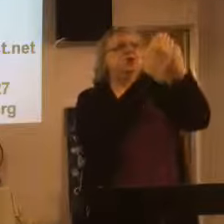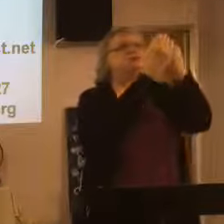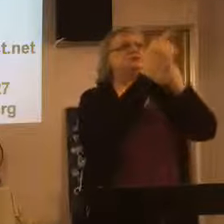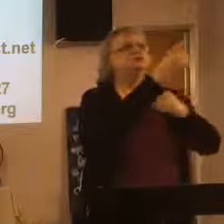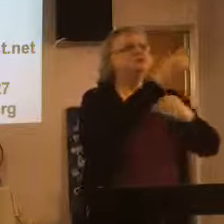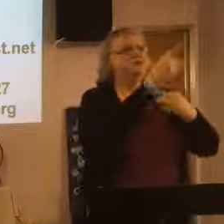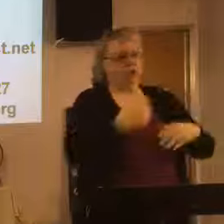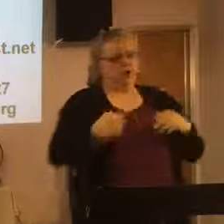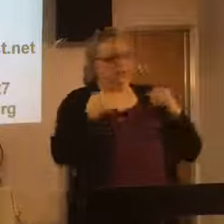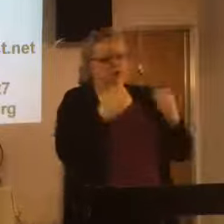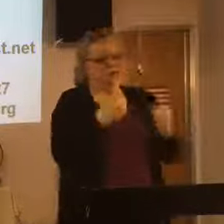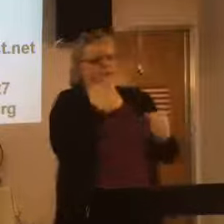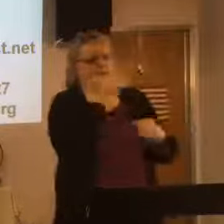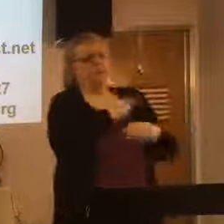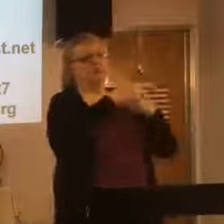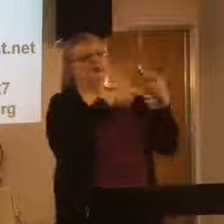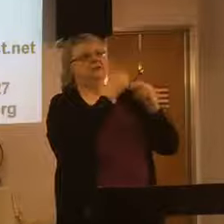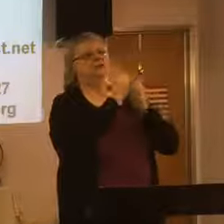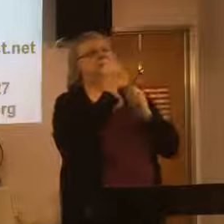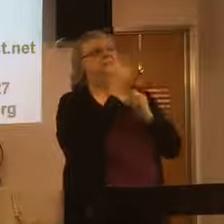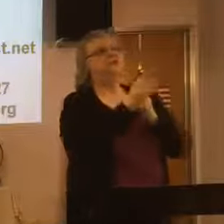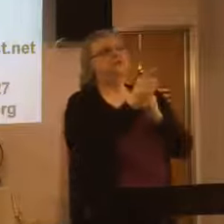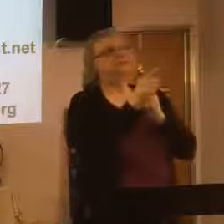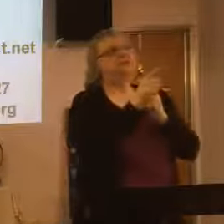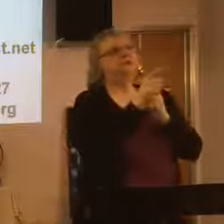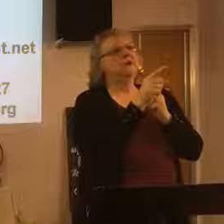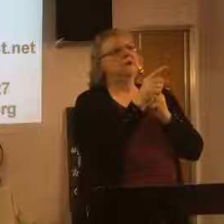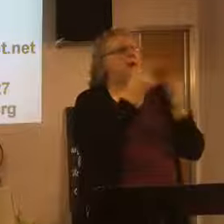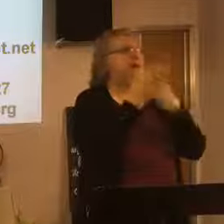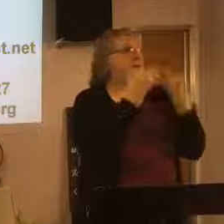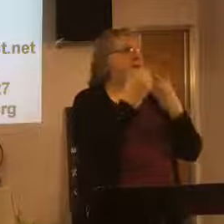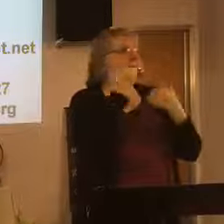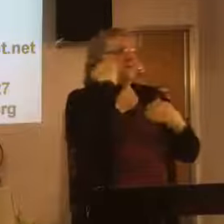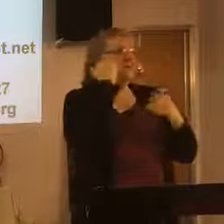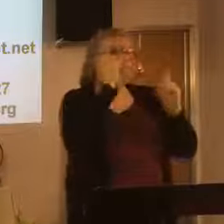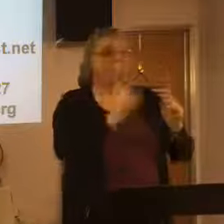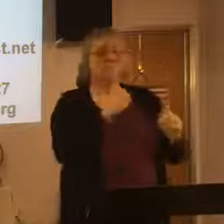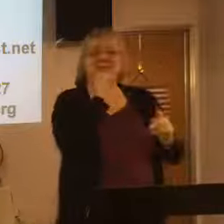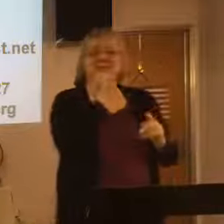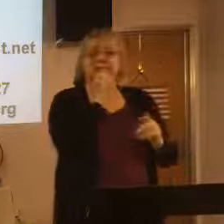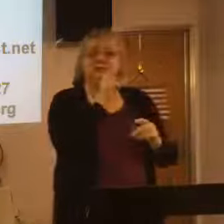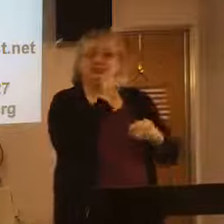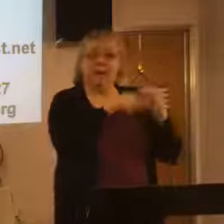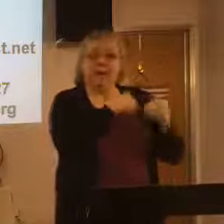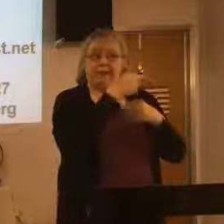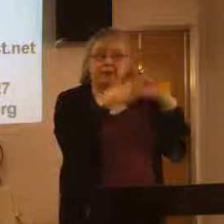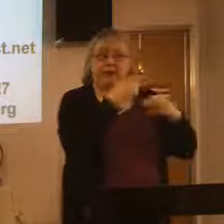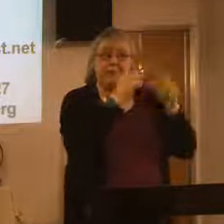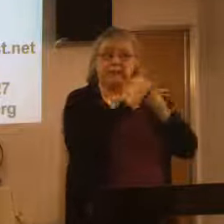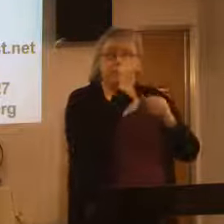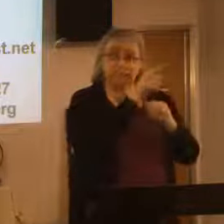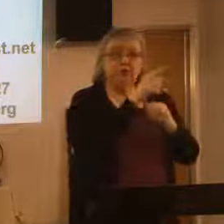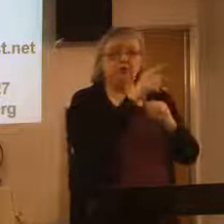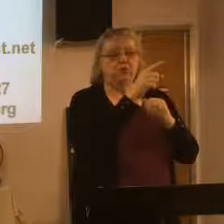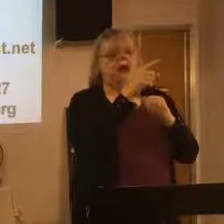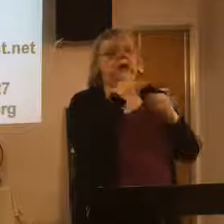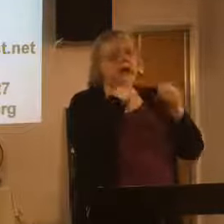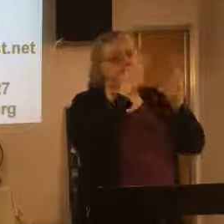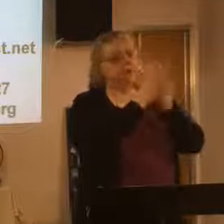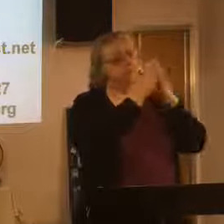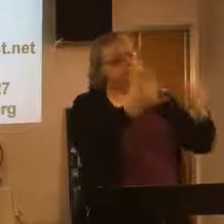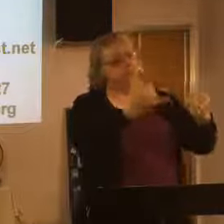and strengthen our relationship. And perhaps, Lord, if there's one who's not sure about their relationship with you, I